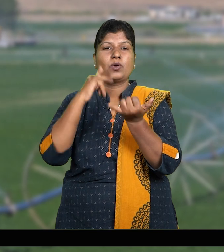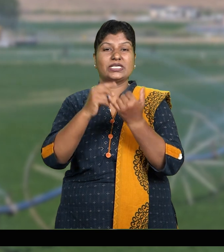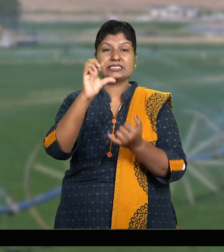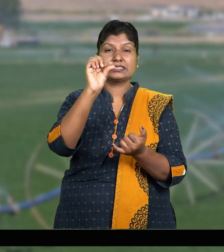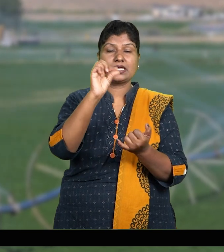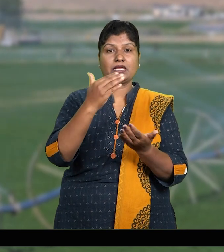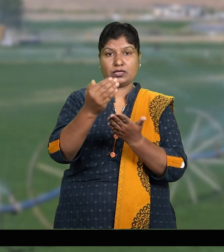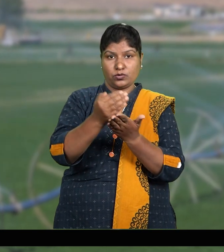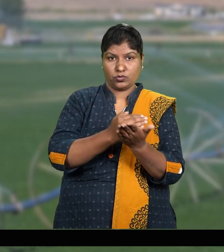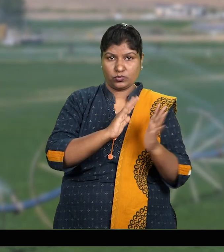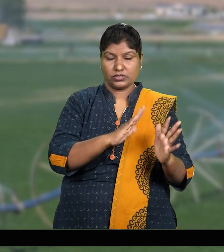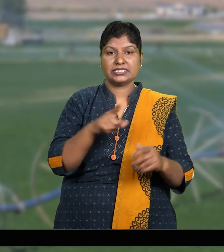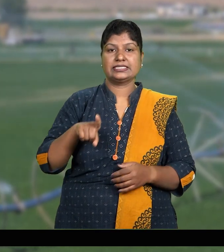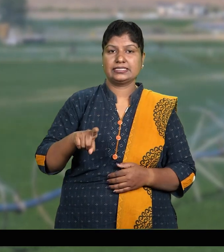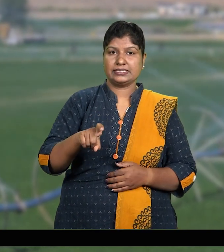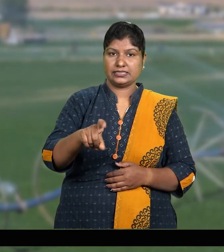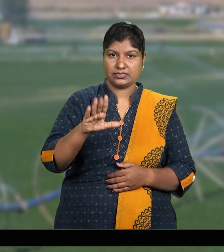insects,